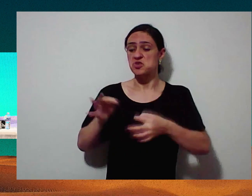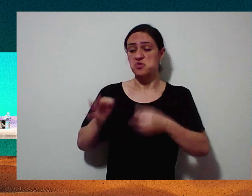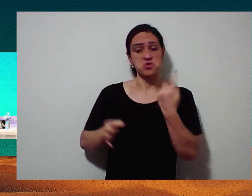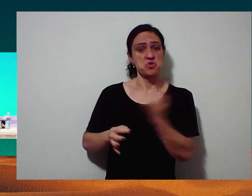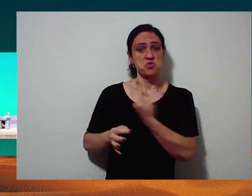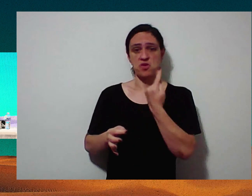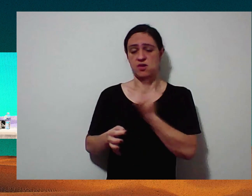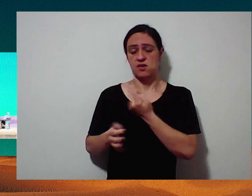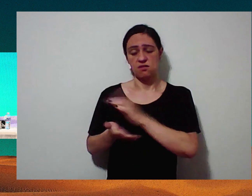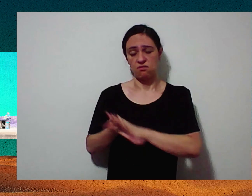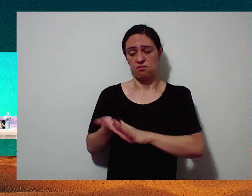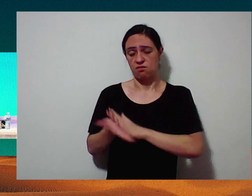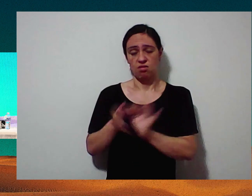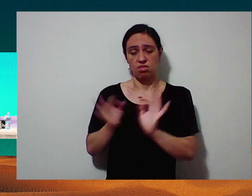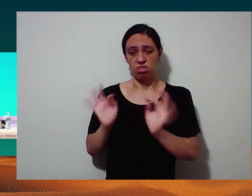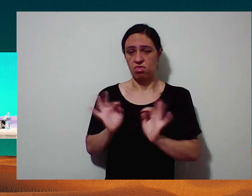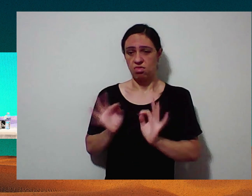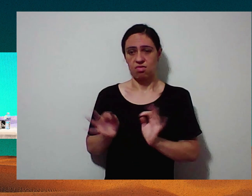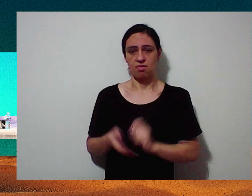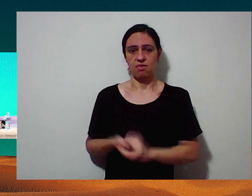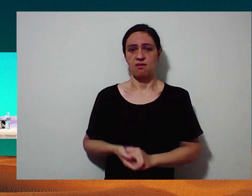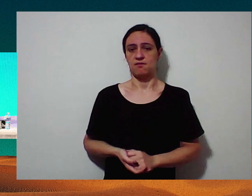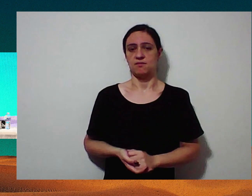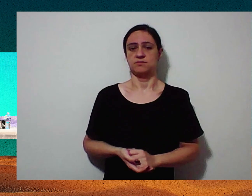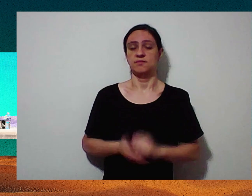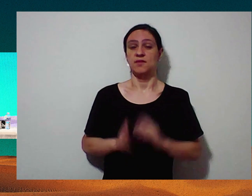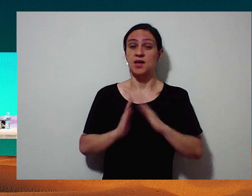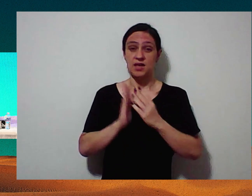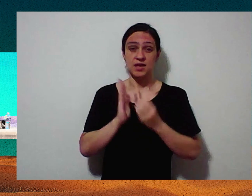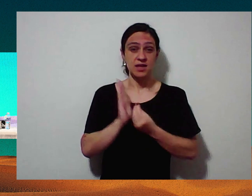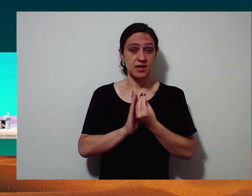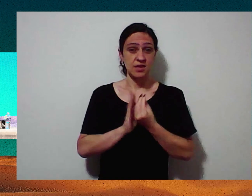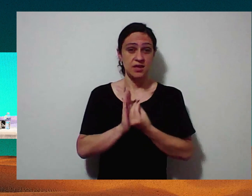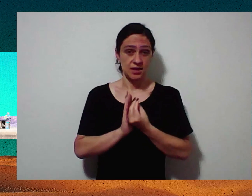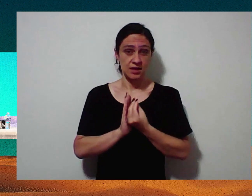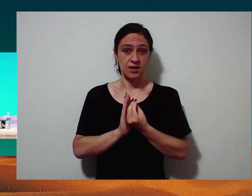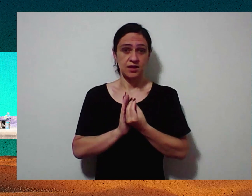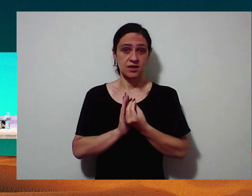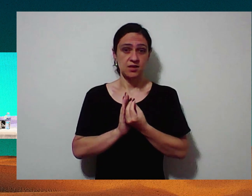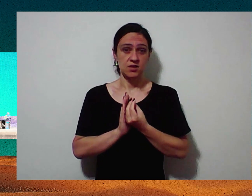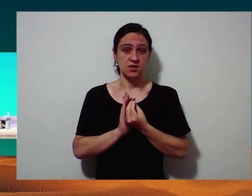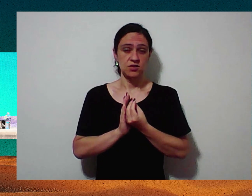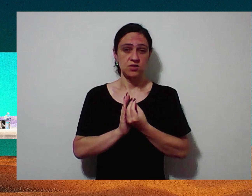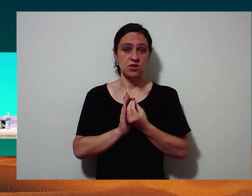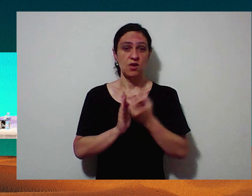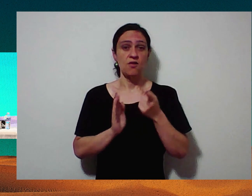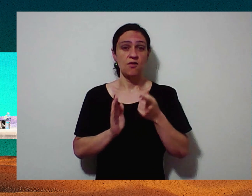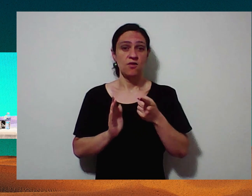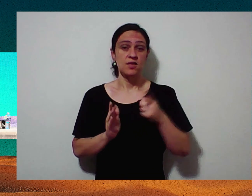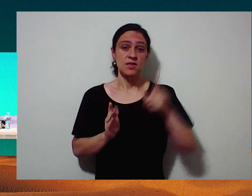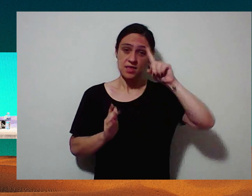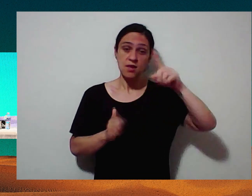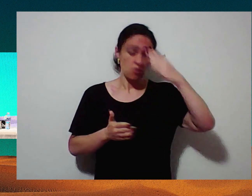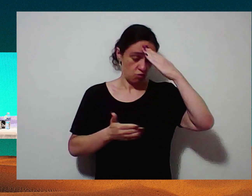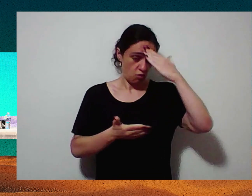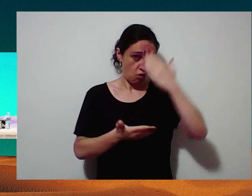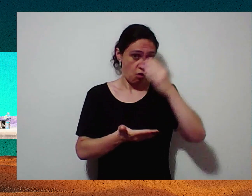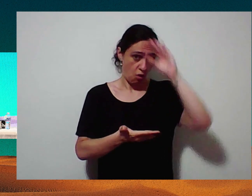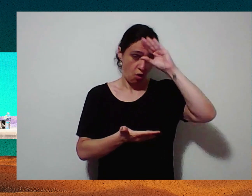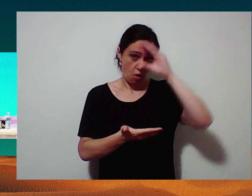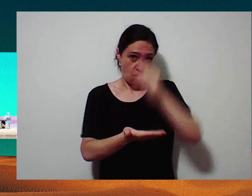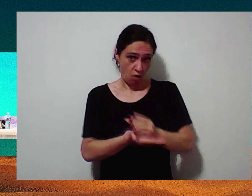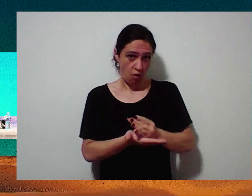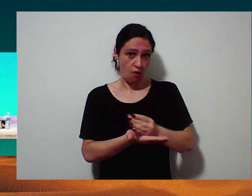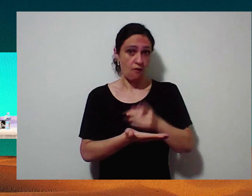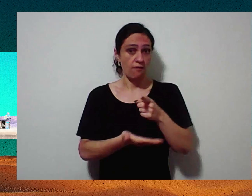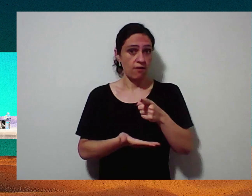himself. Na igreja você só será confiável In the church, you will only be trustworthy se você viver por